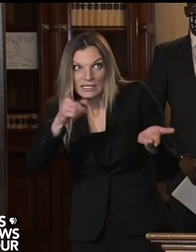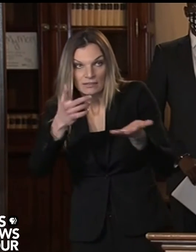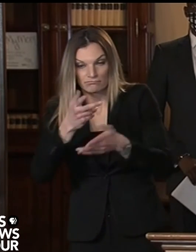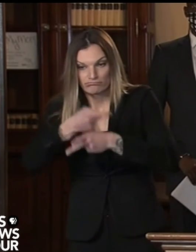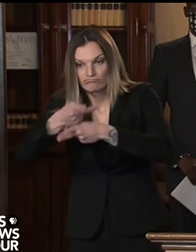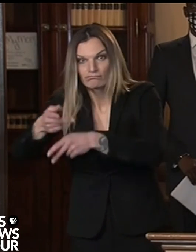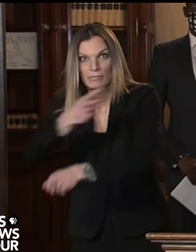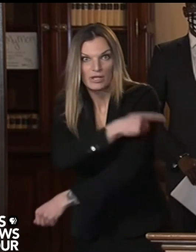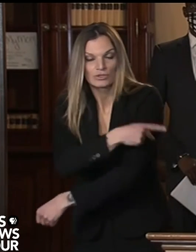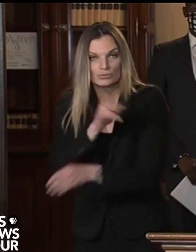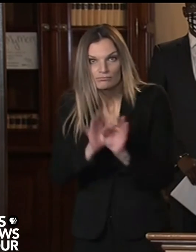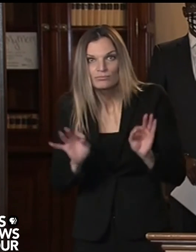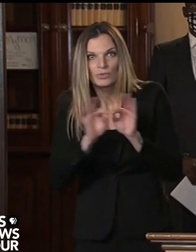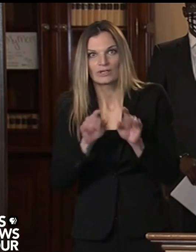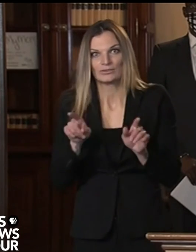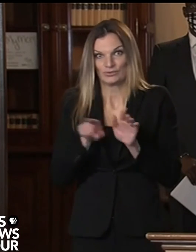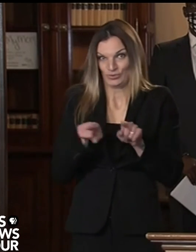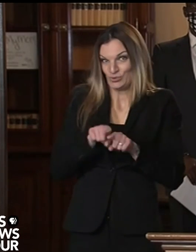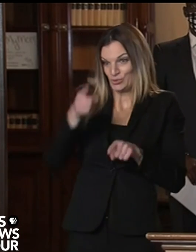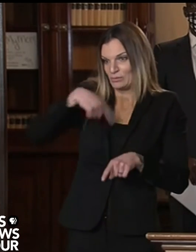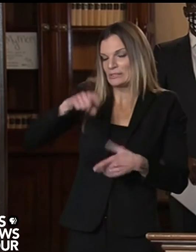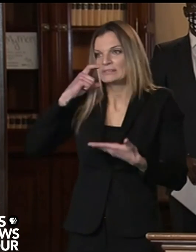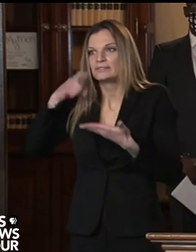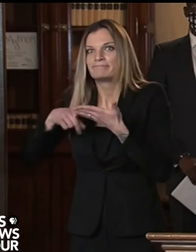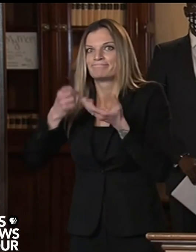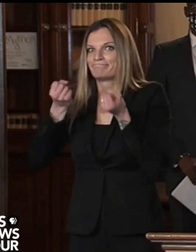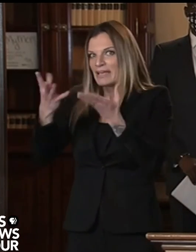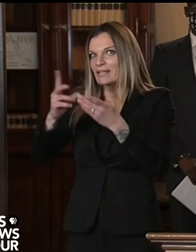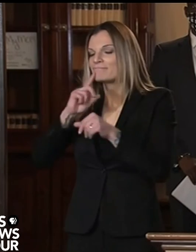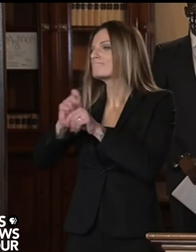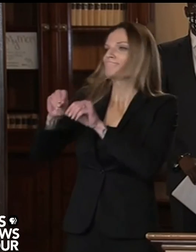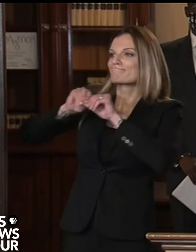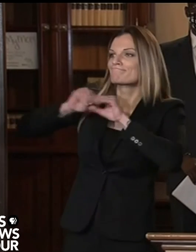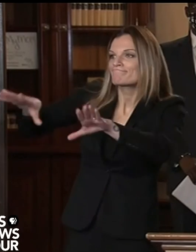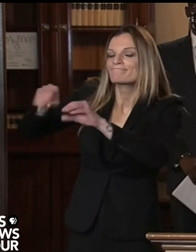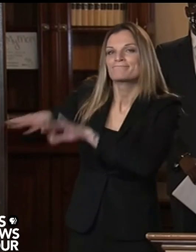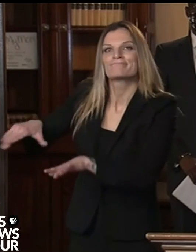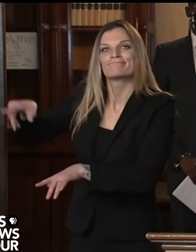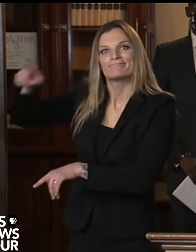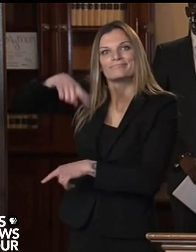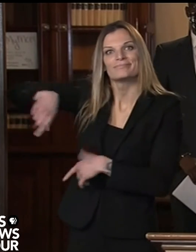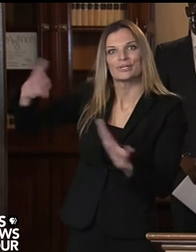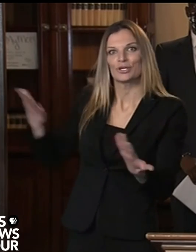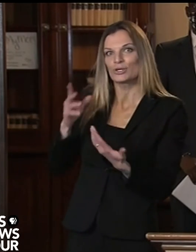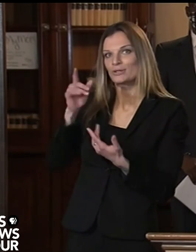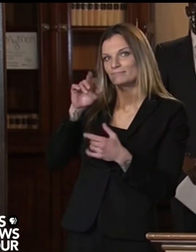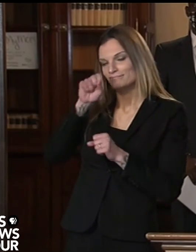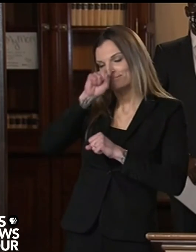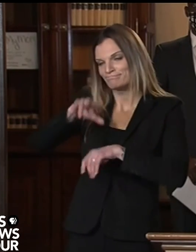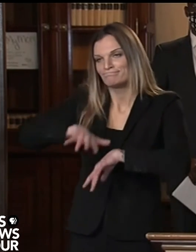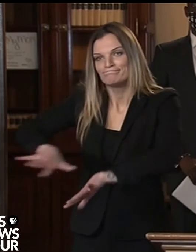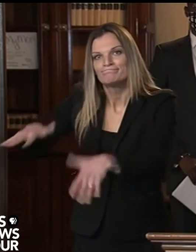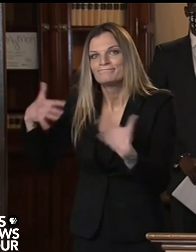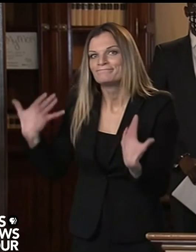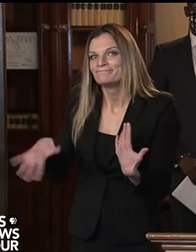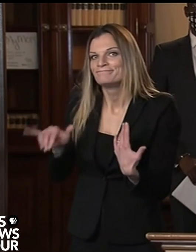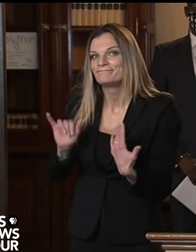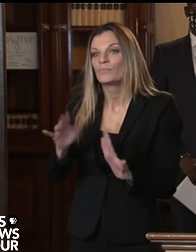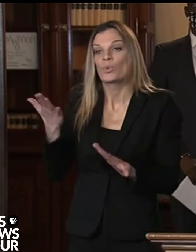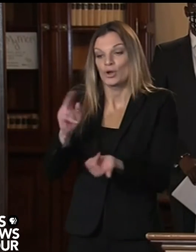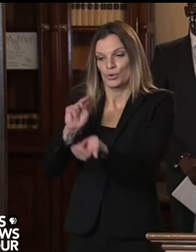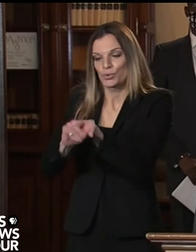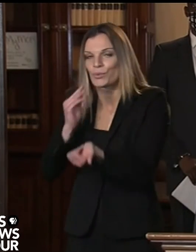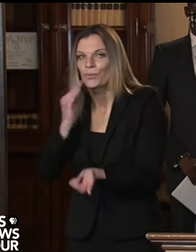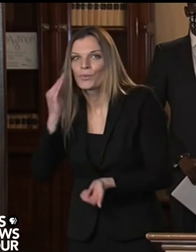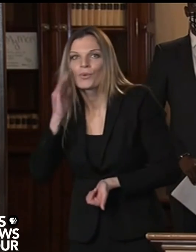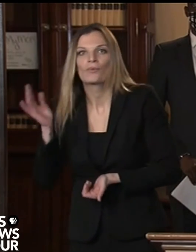still identifying many outbreaks across the state. The top categories for identified outbreaks continues to be long-term care